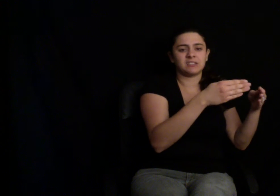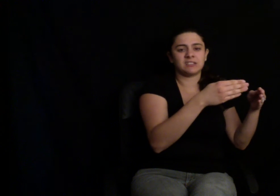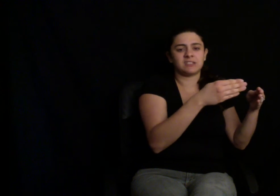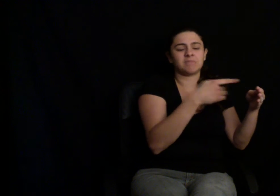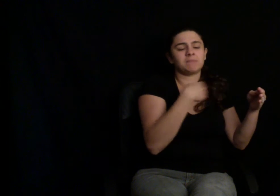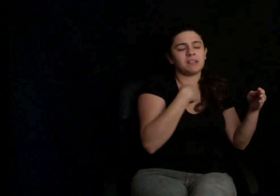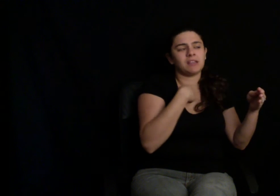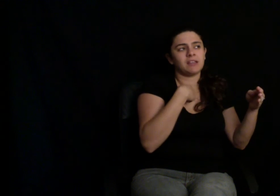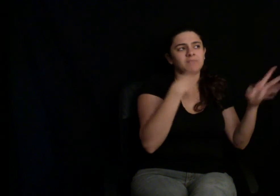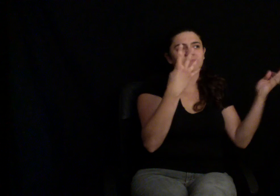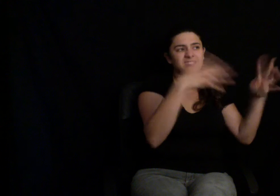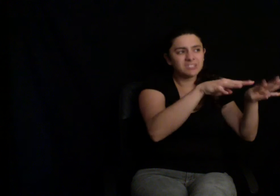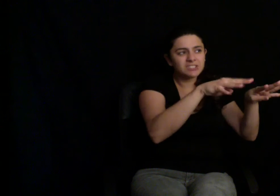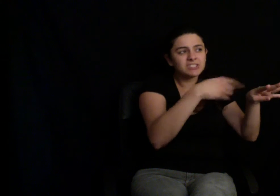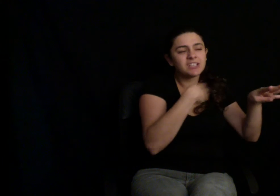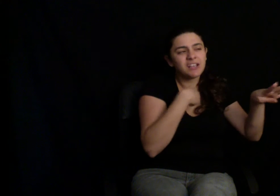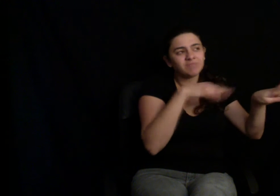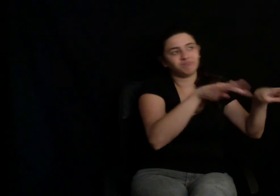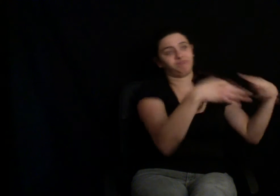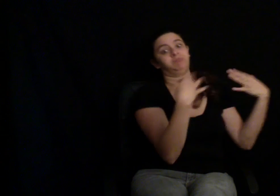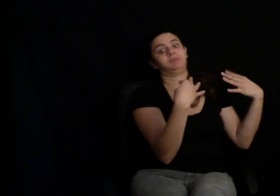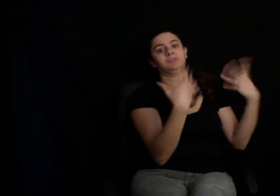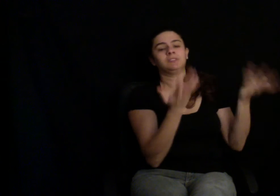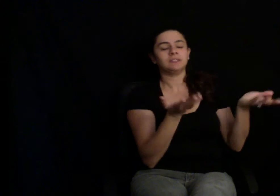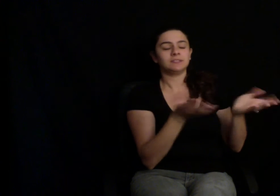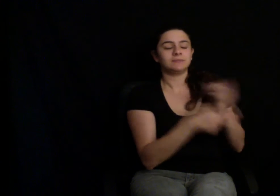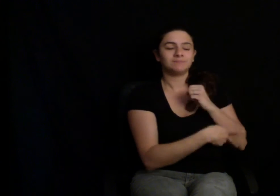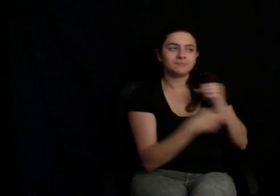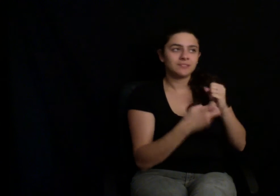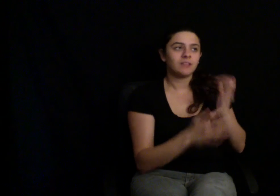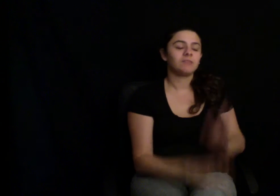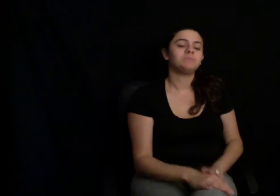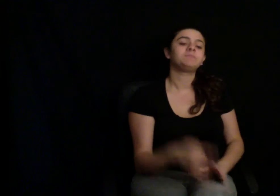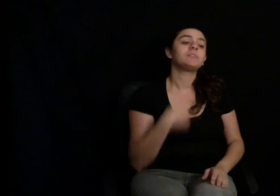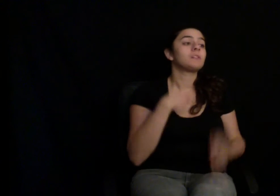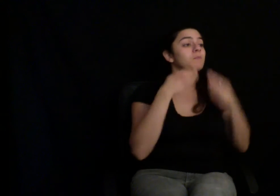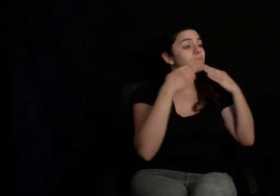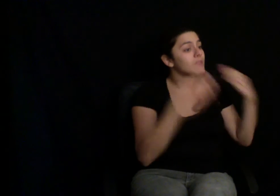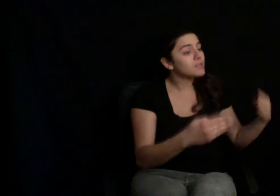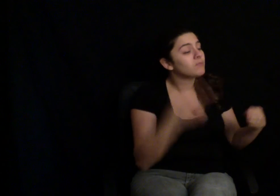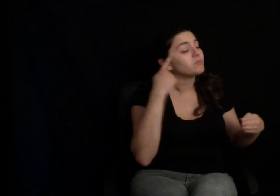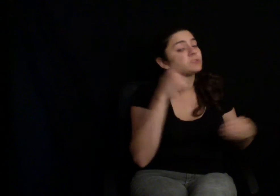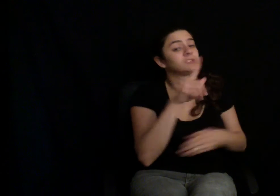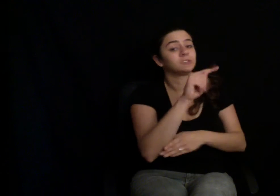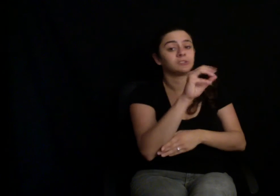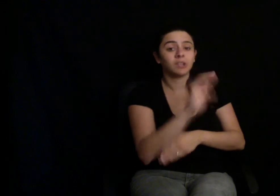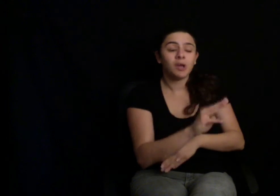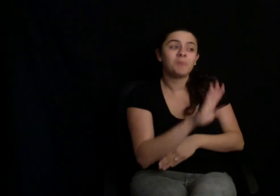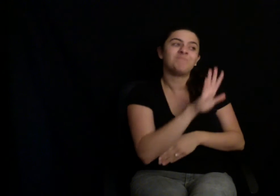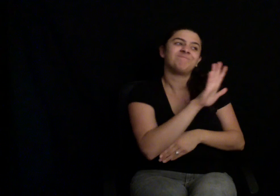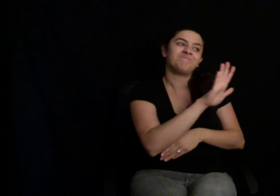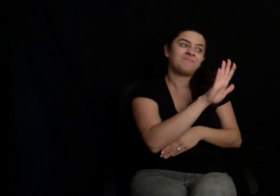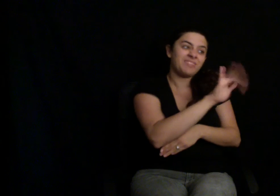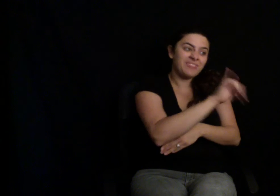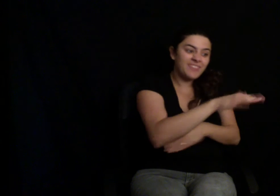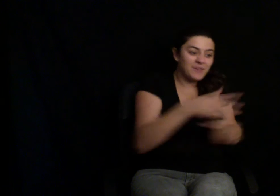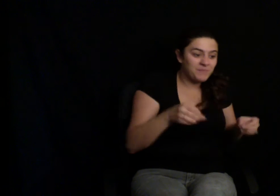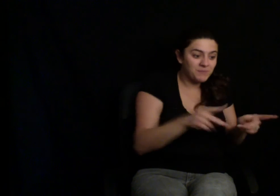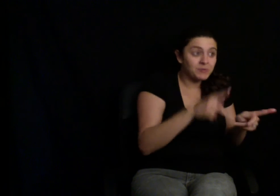happy about the situation, and I'm still very thankful to Tom Cruise for giving me that opportunity, because without Tom